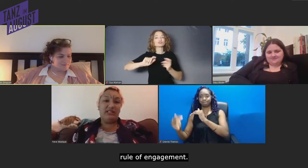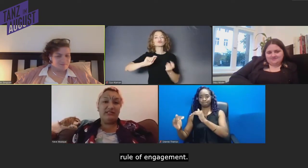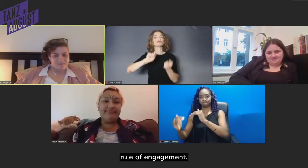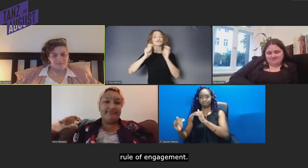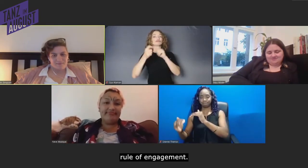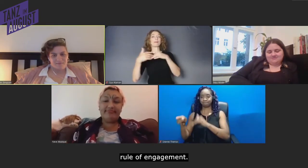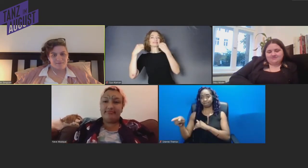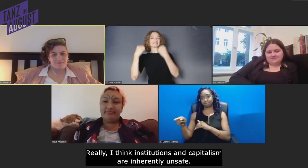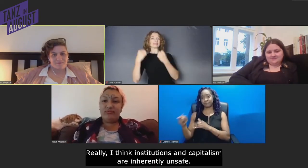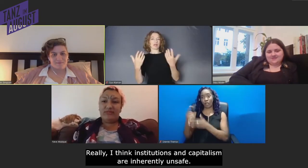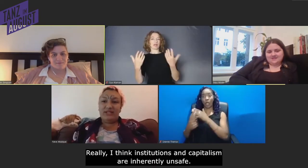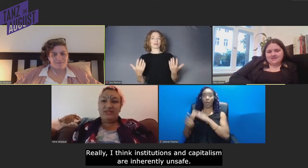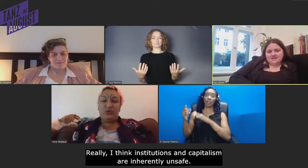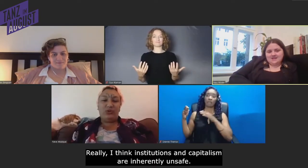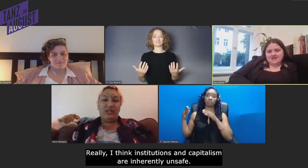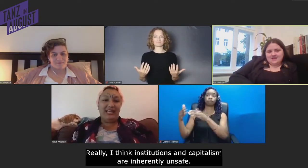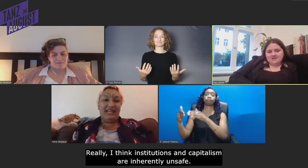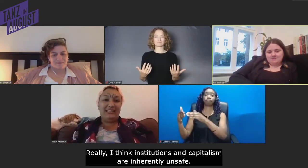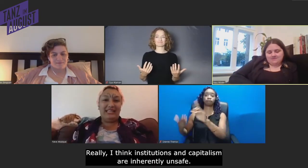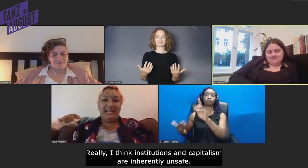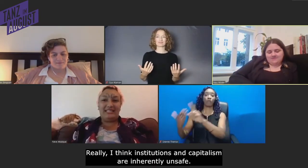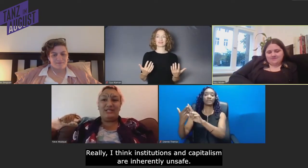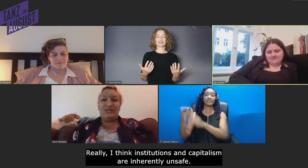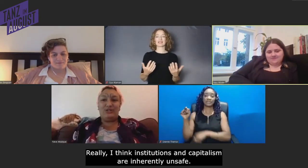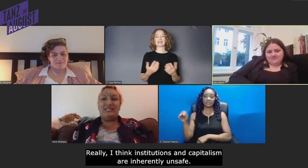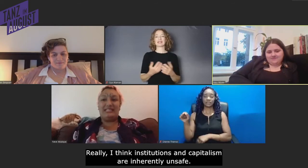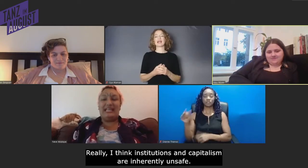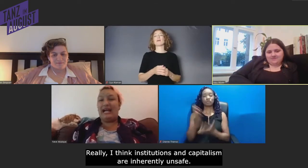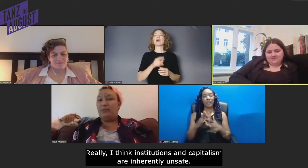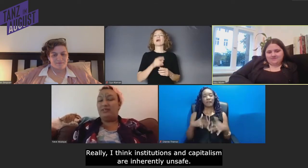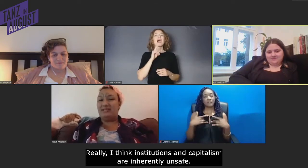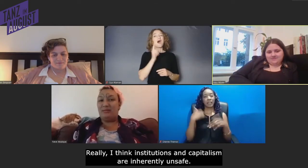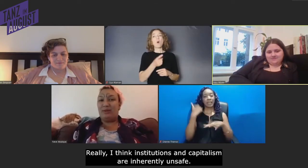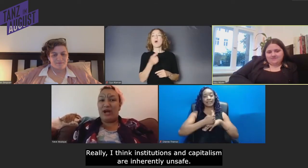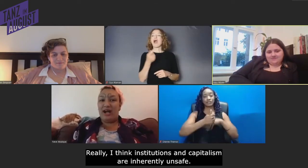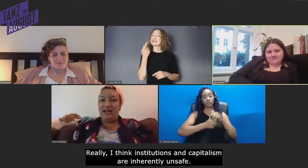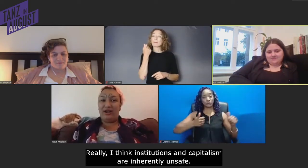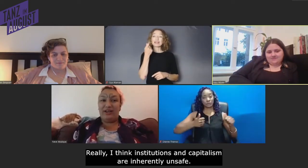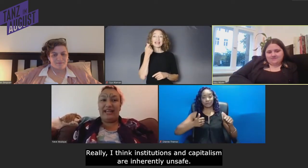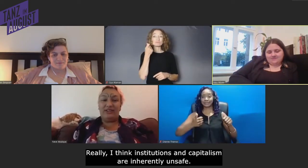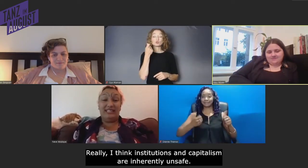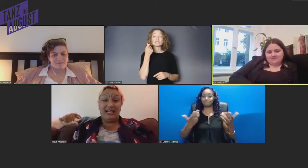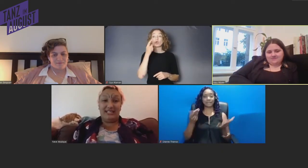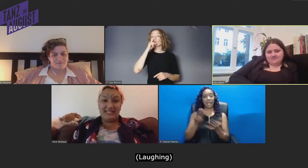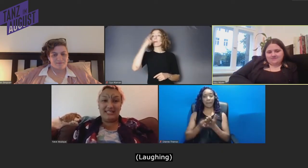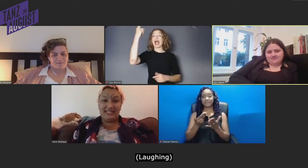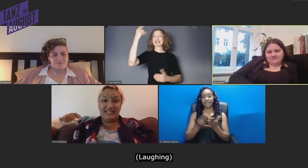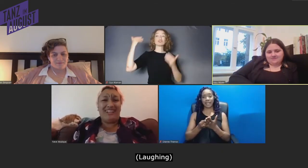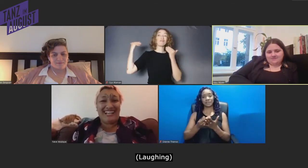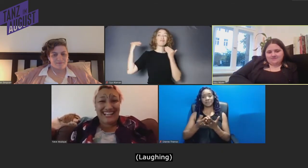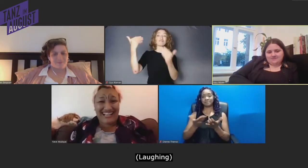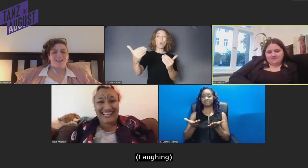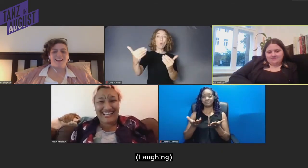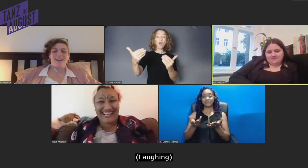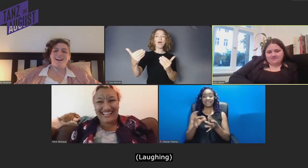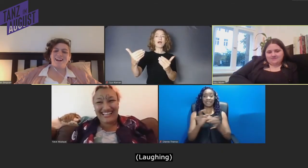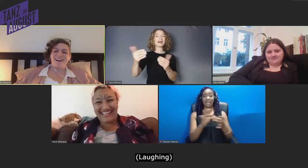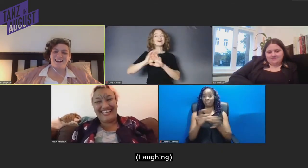engagement. So really, I think institutions and capitalism are inherently unsafe.